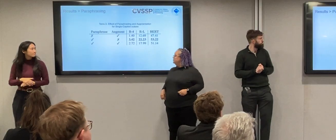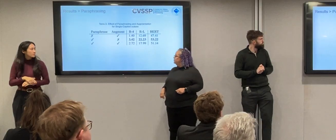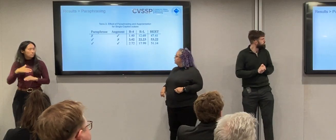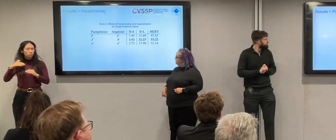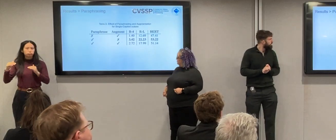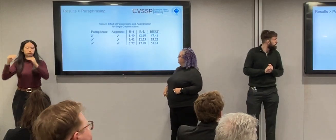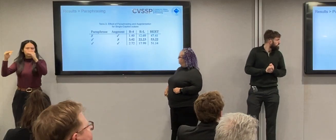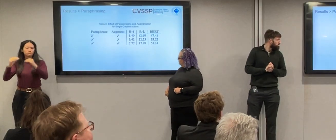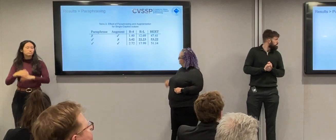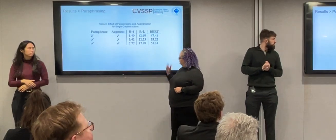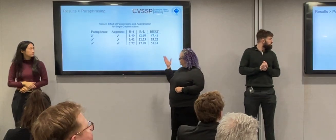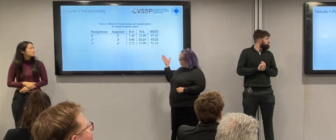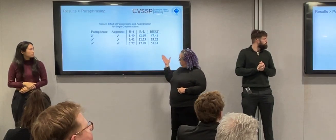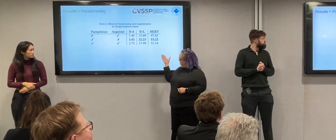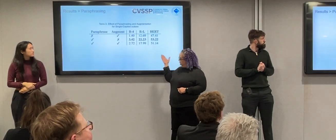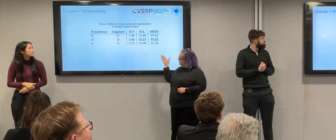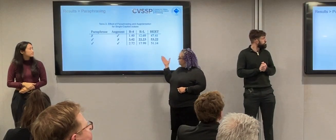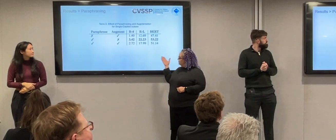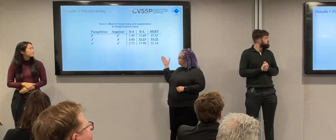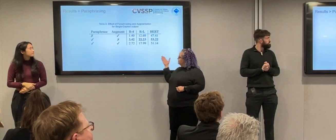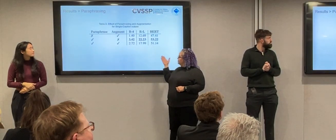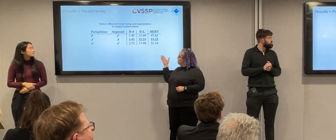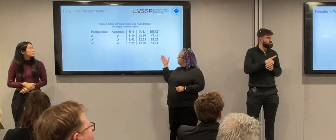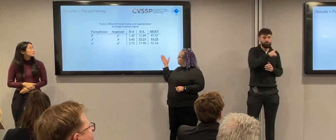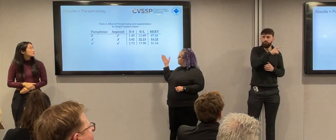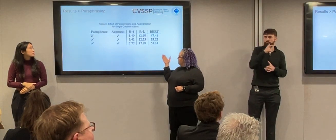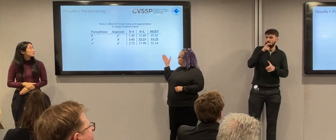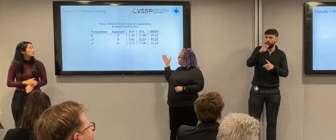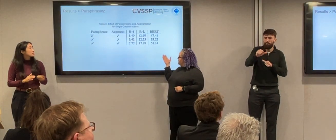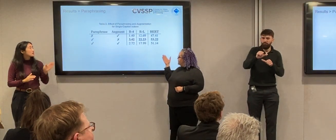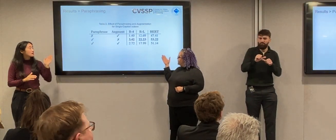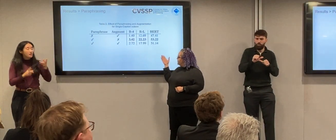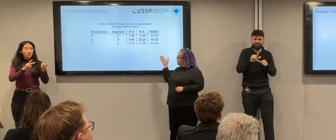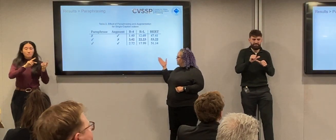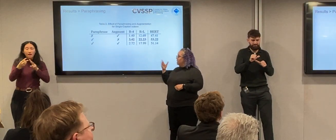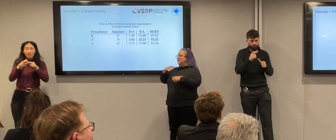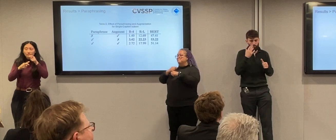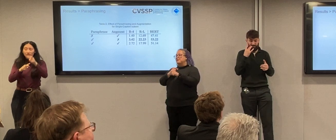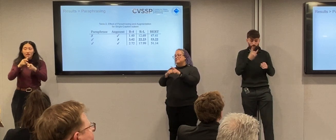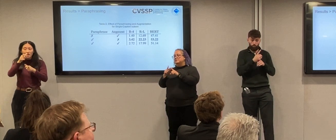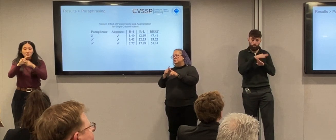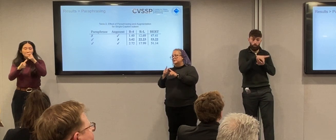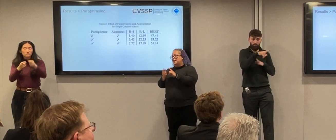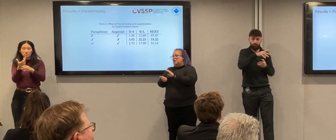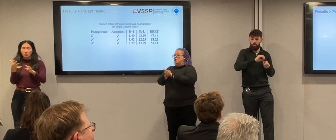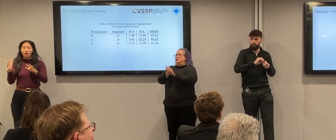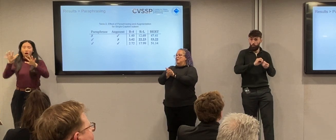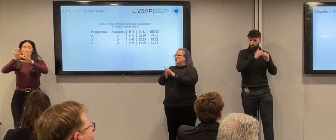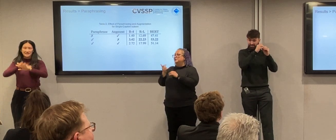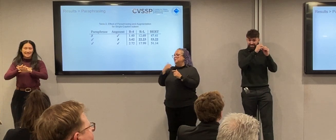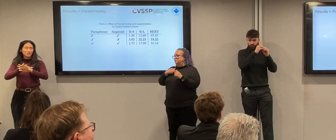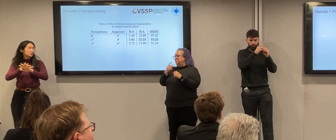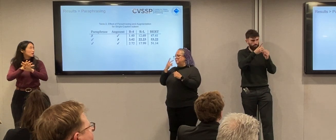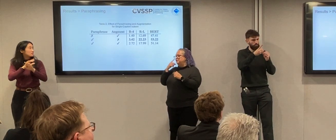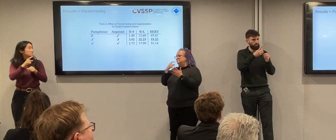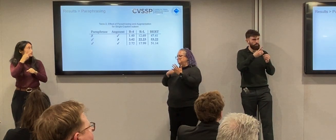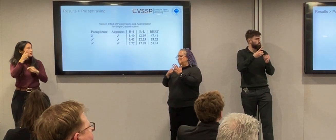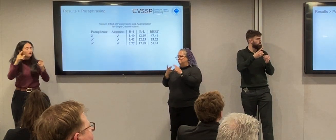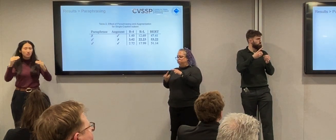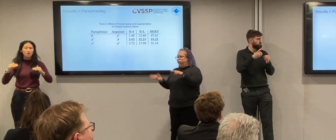And when we apply paraphrasing as an augmentation, we see a huge increase in